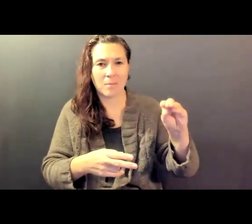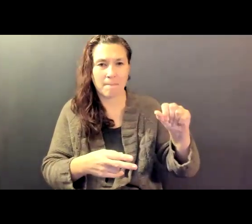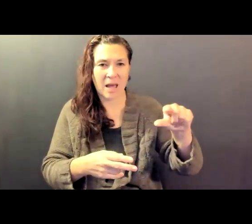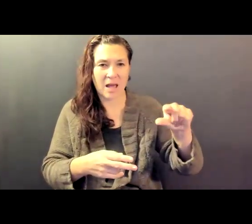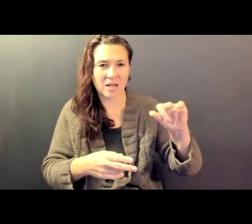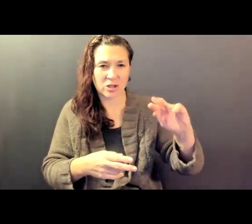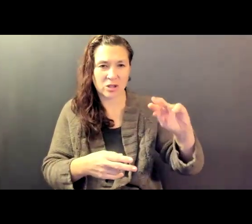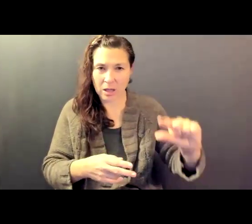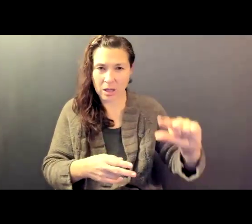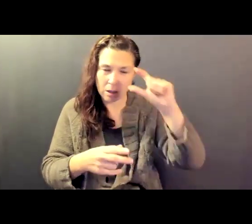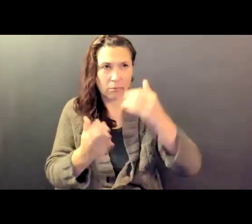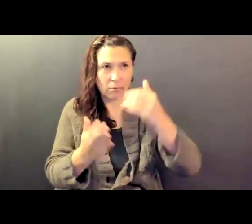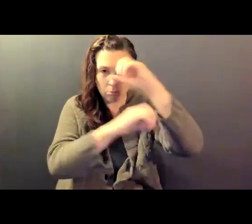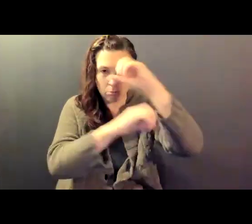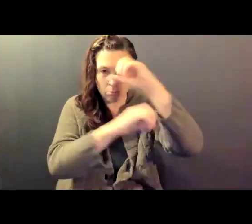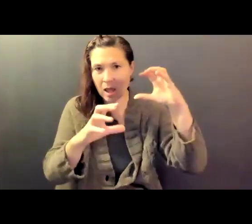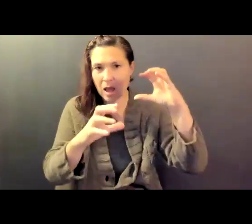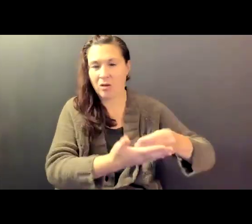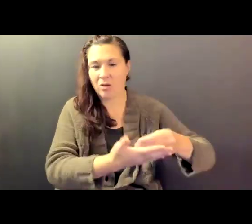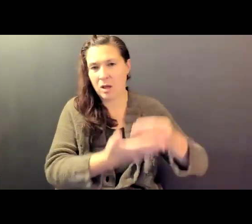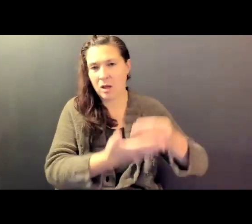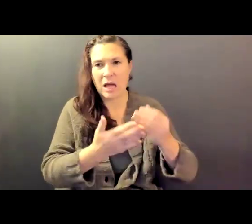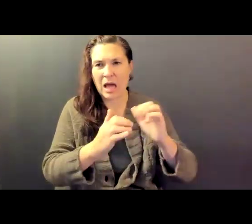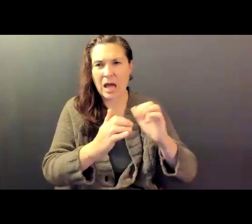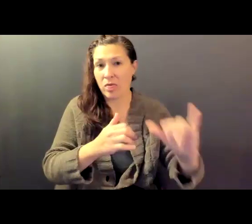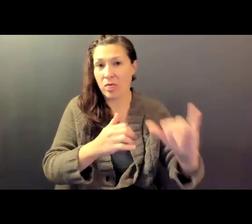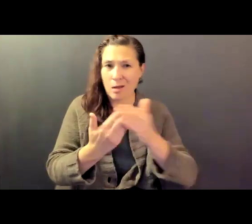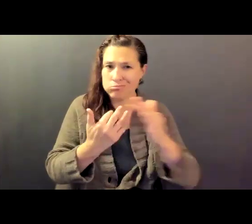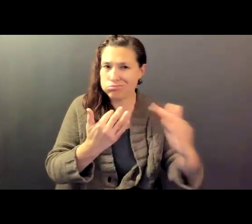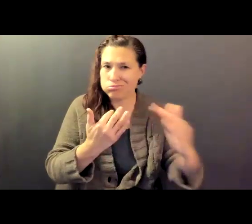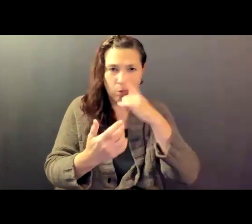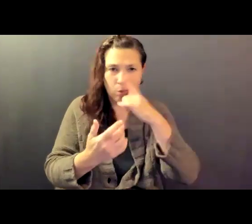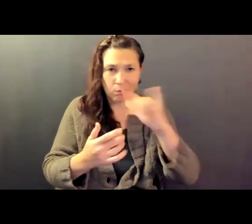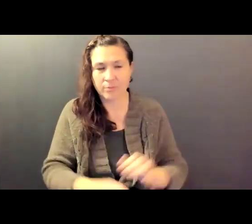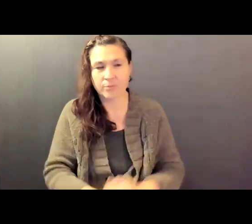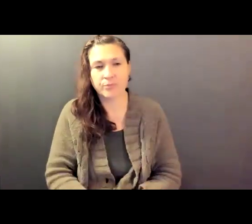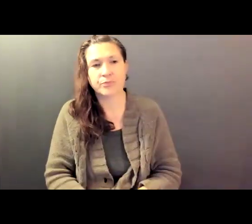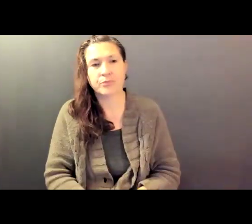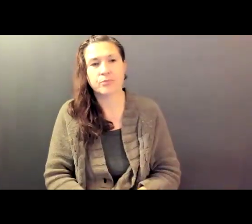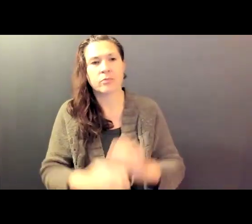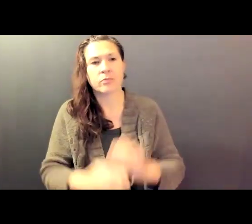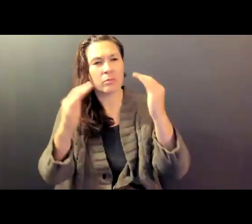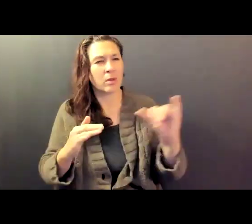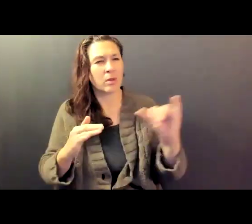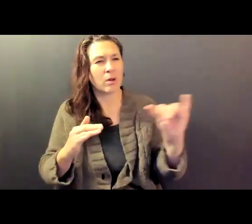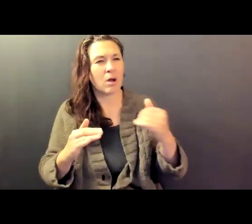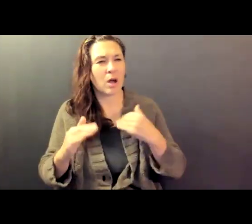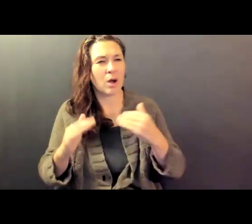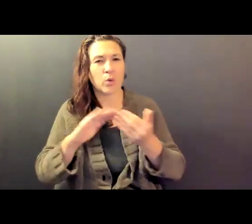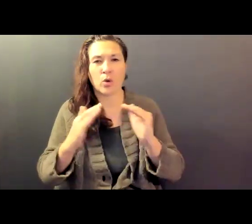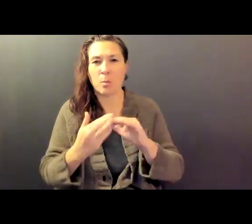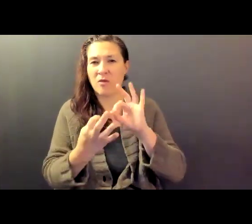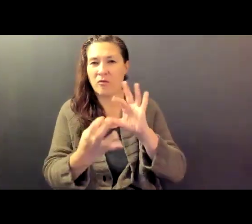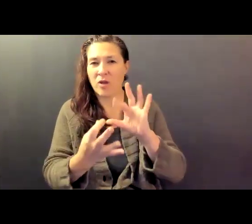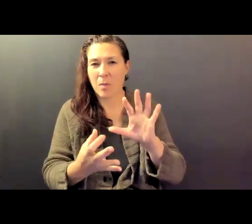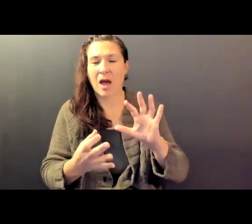now. I think we also have a number of sort of community feedback events that happen over